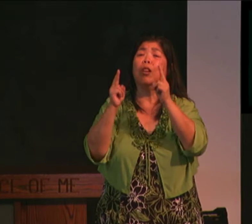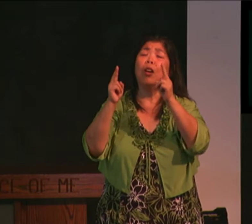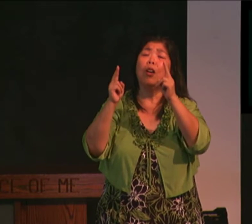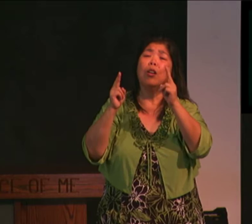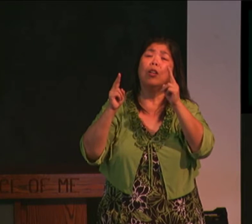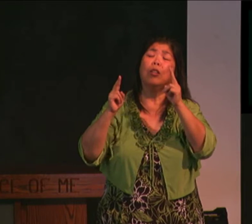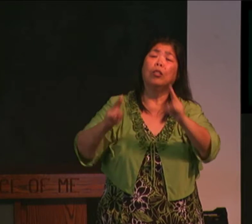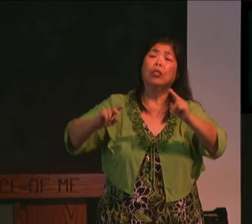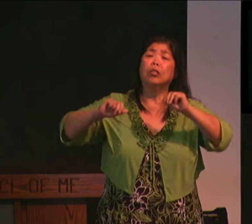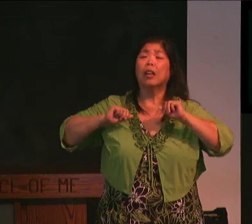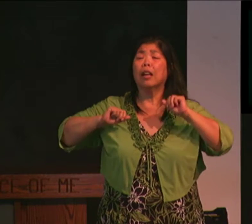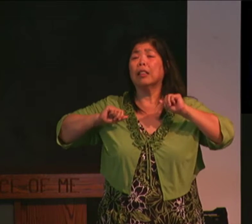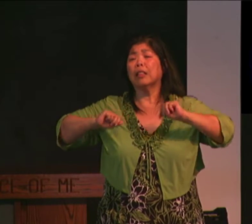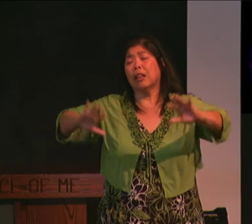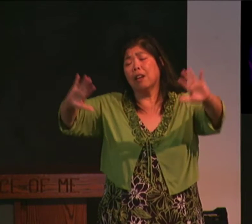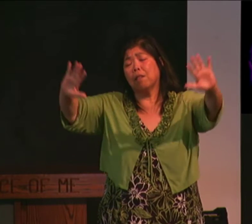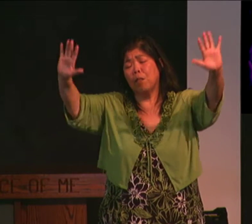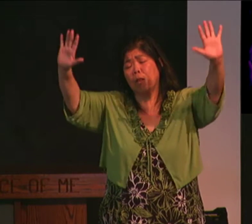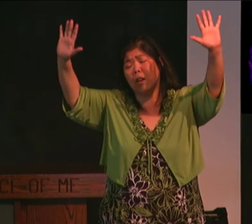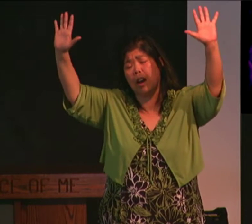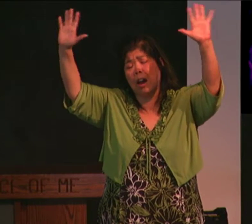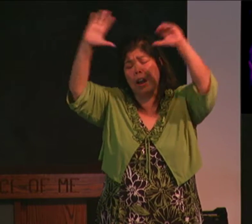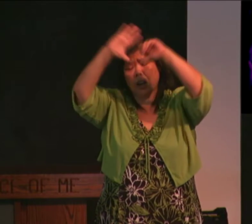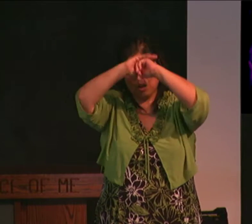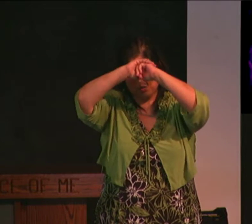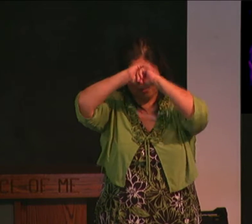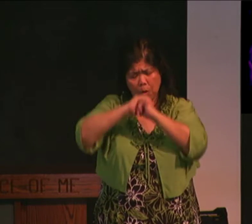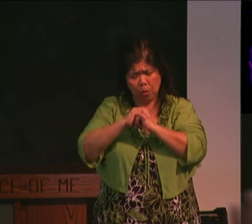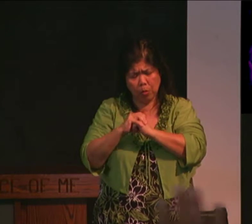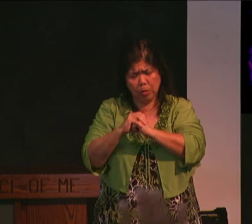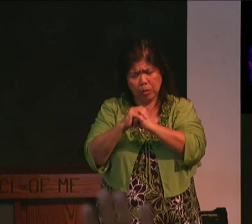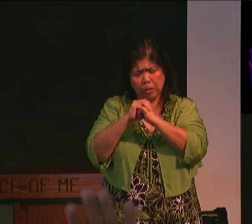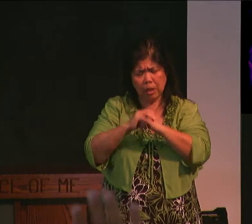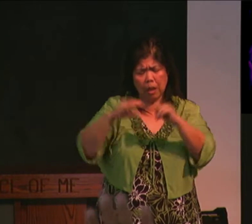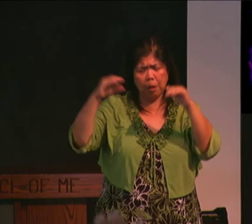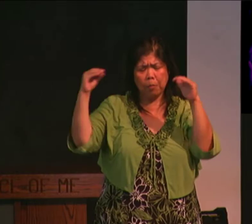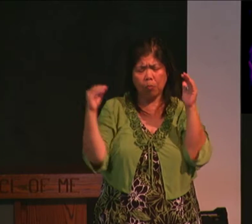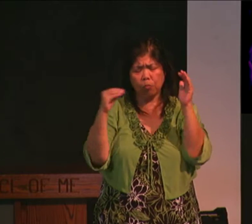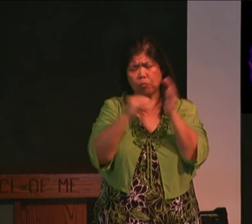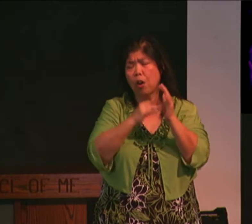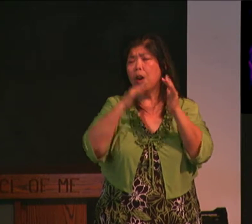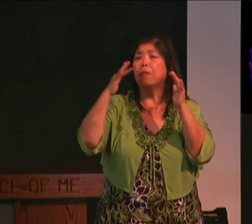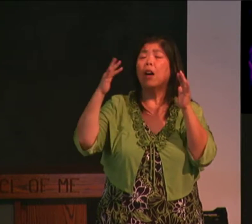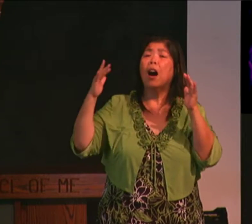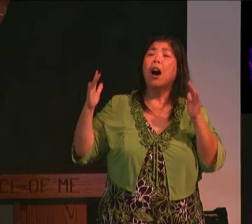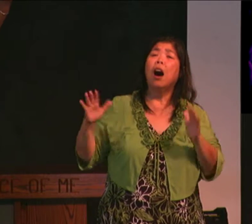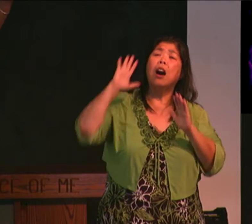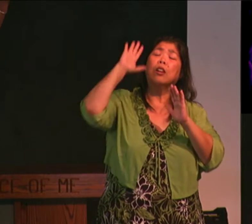honor as we lift our hands in worship and glorify